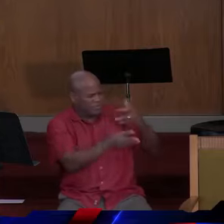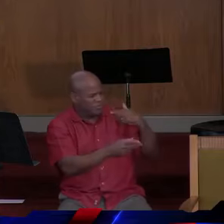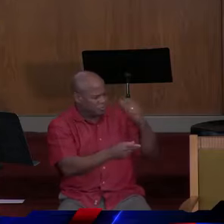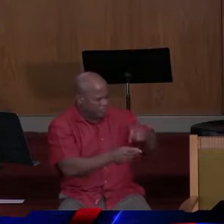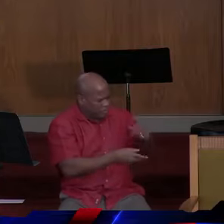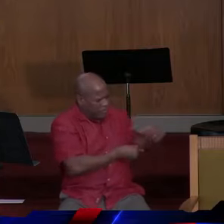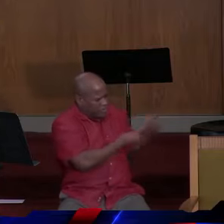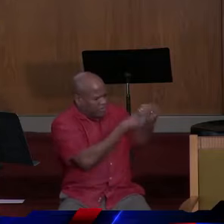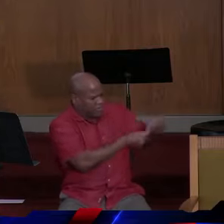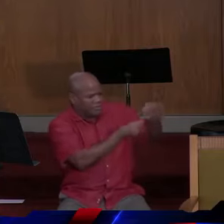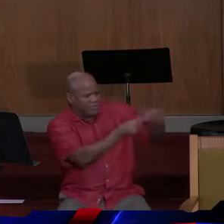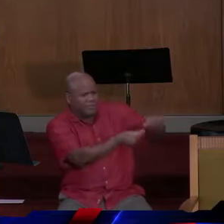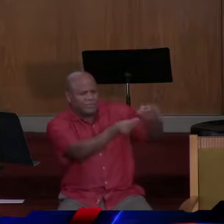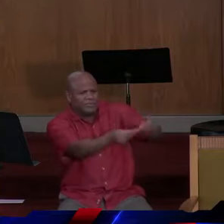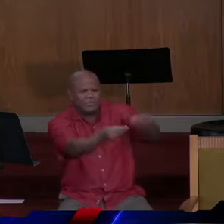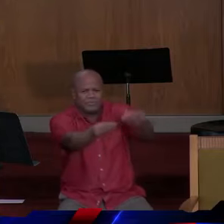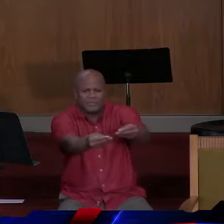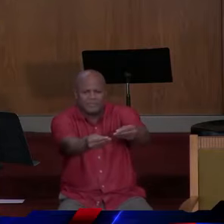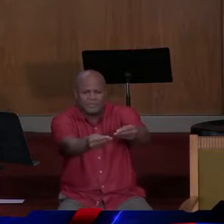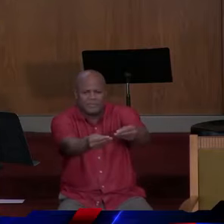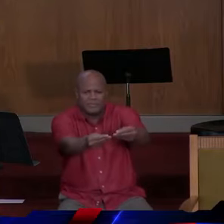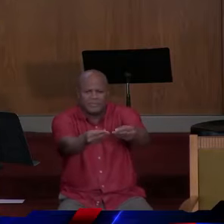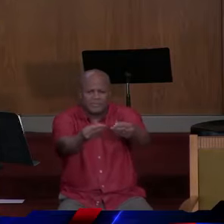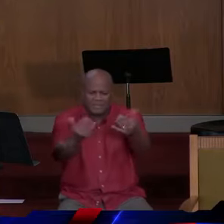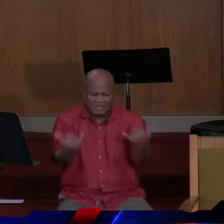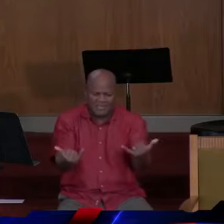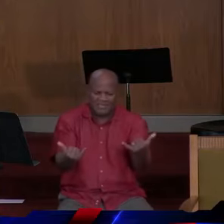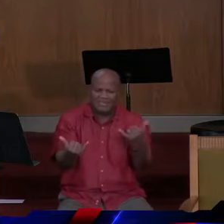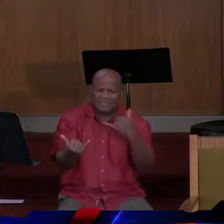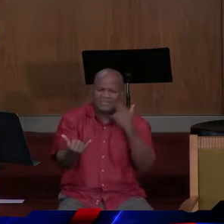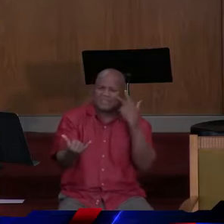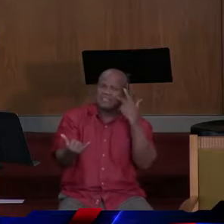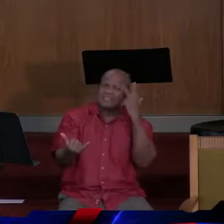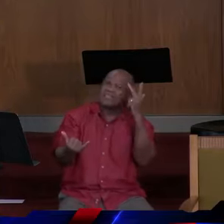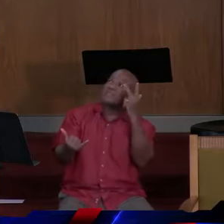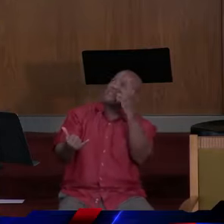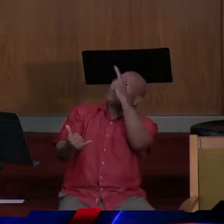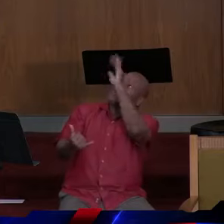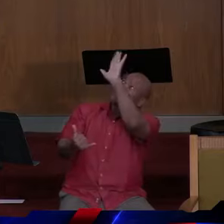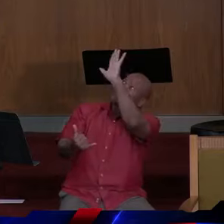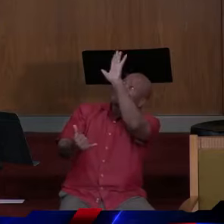here that they can see the God in us. So even in this